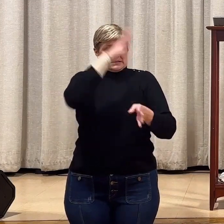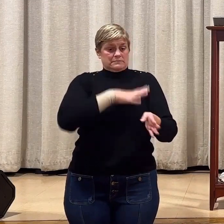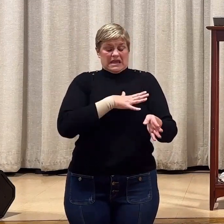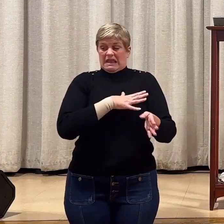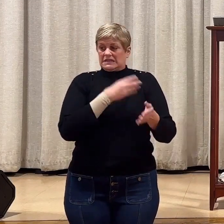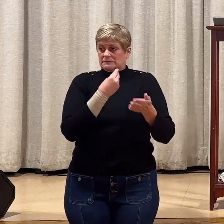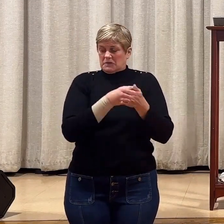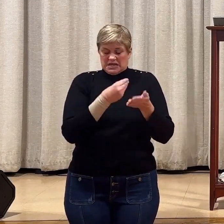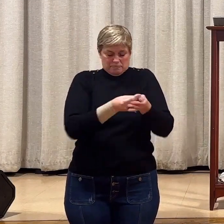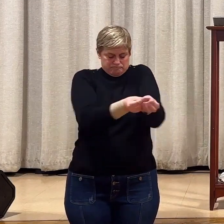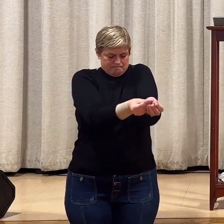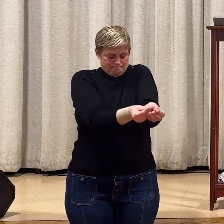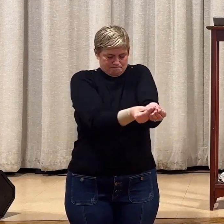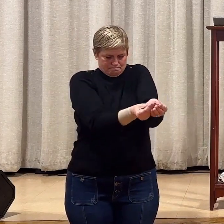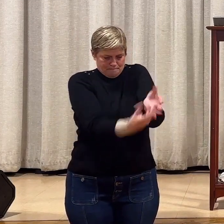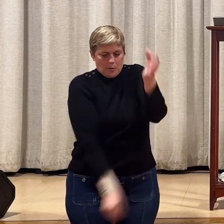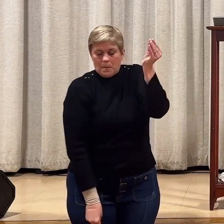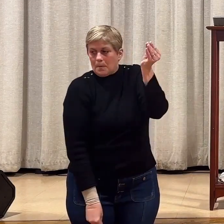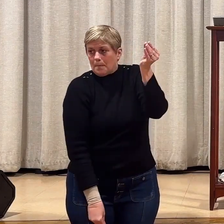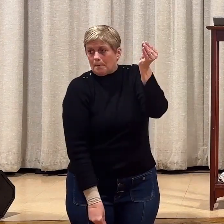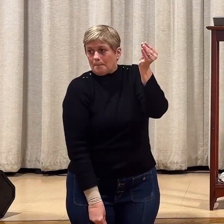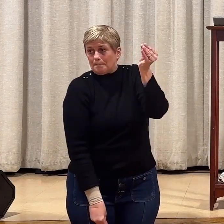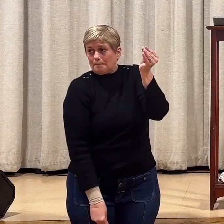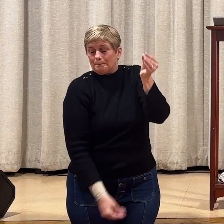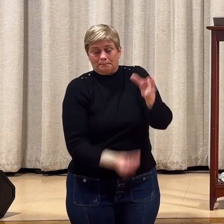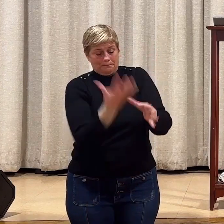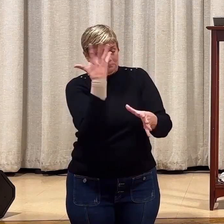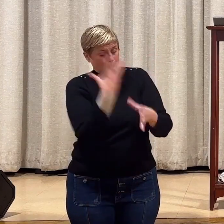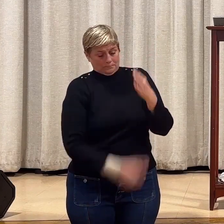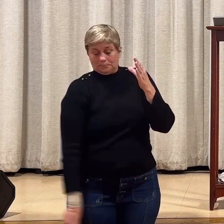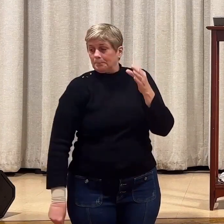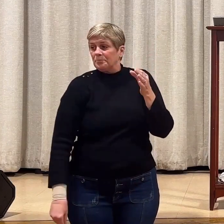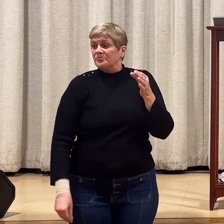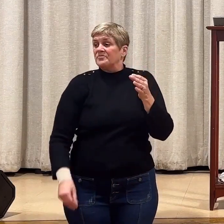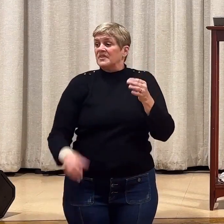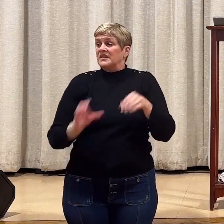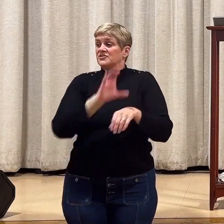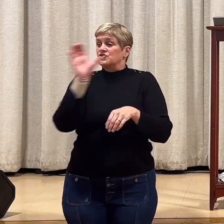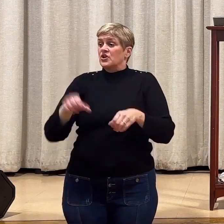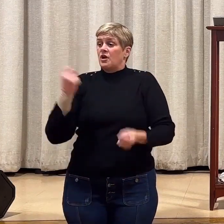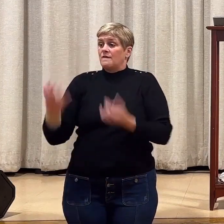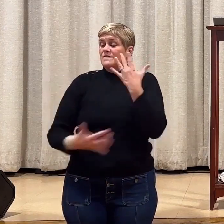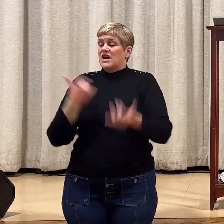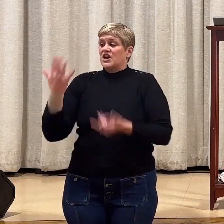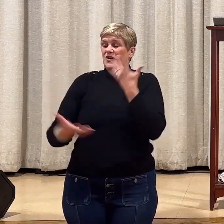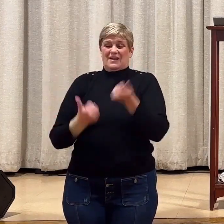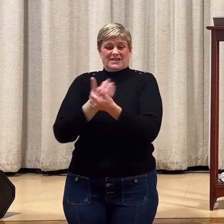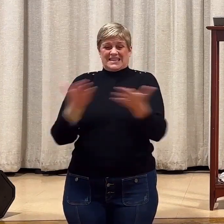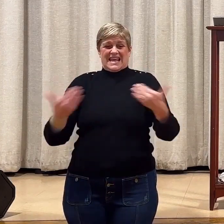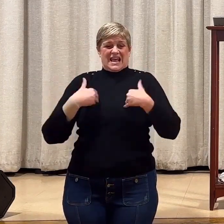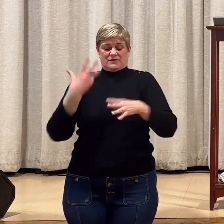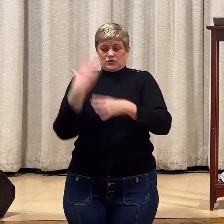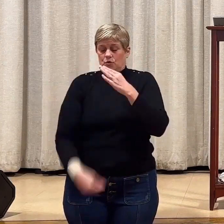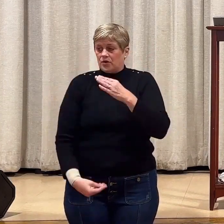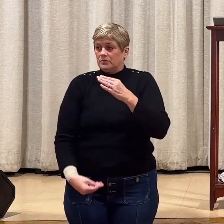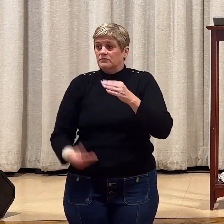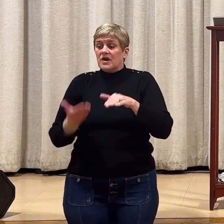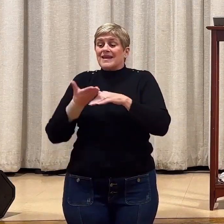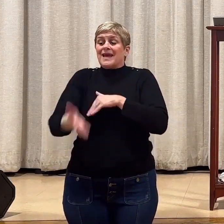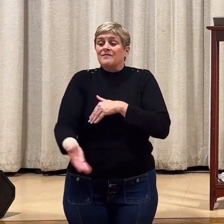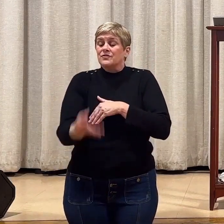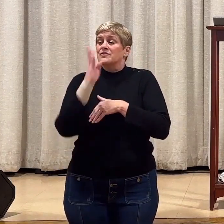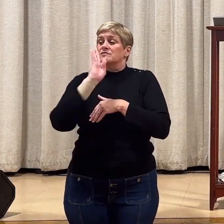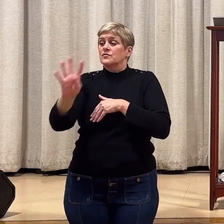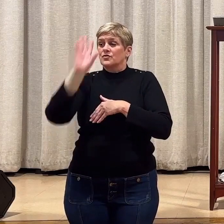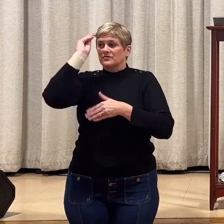in 1871. And right after he lost the fortune in the Chicago fire, his four-year-old son